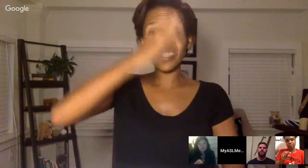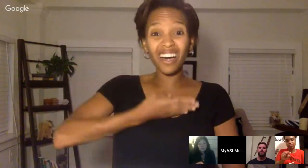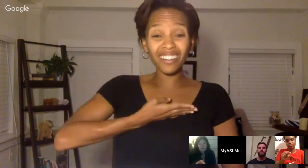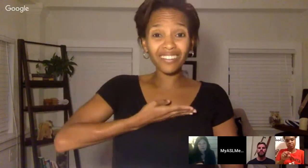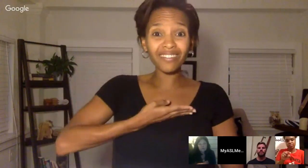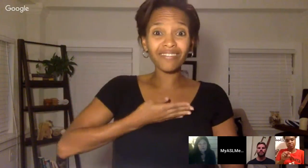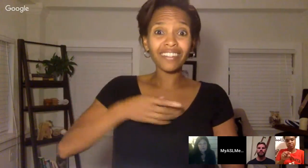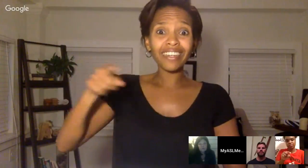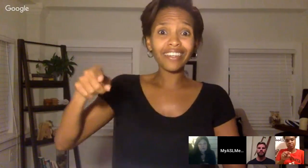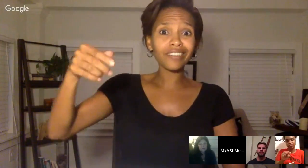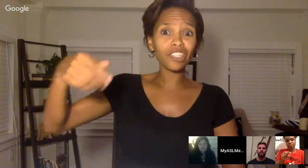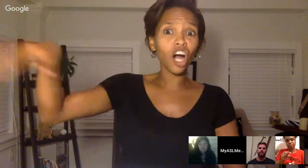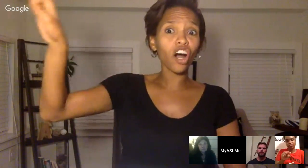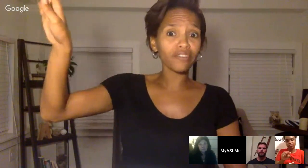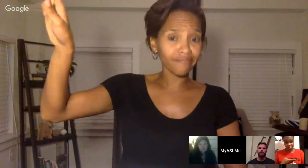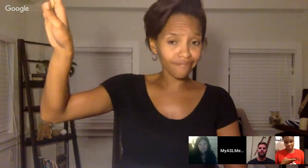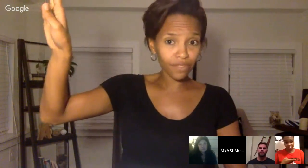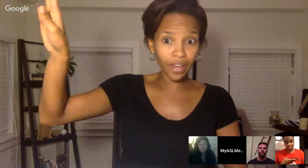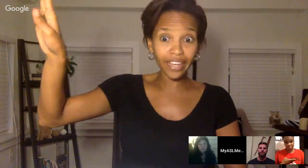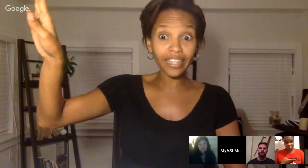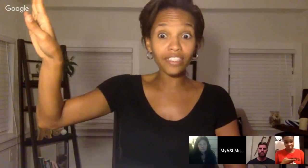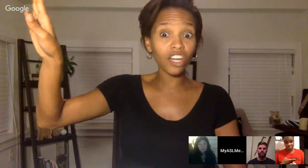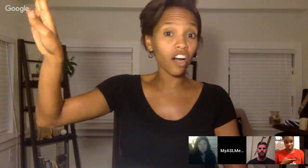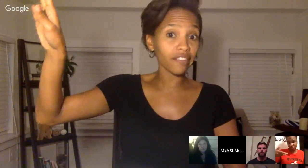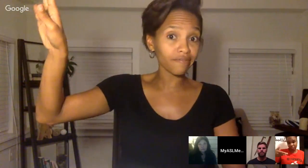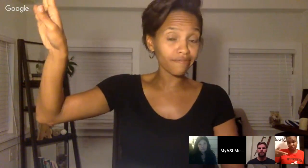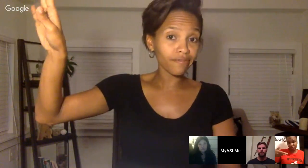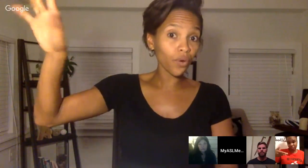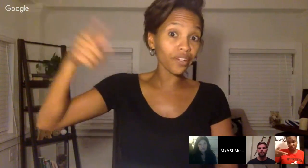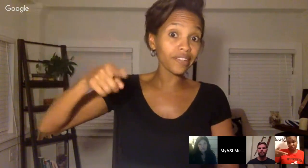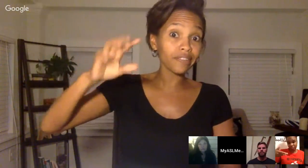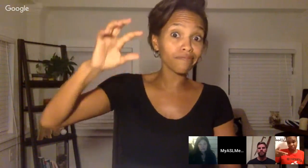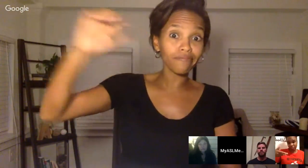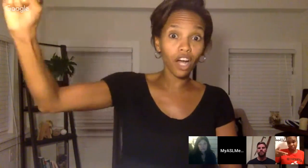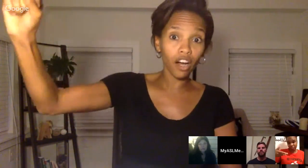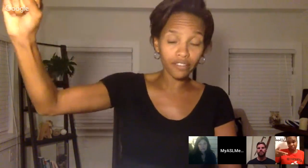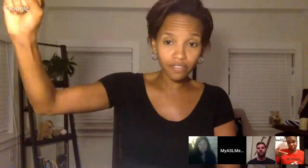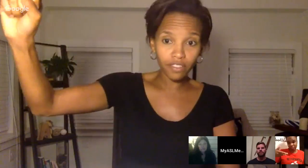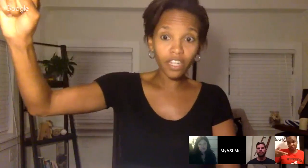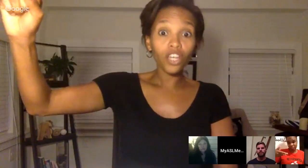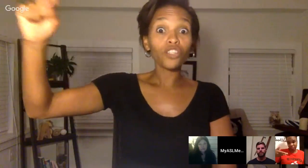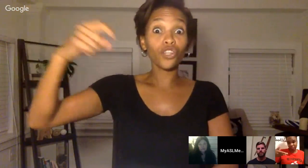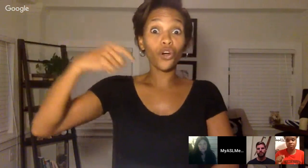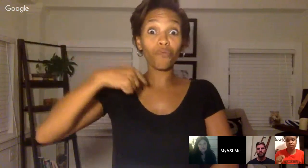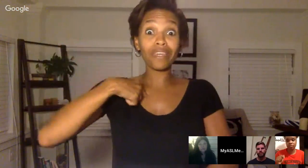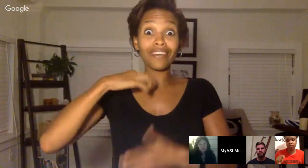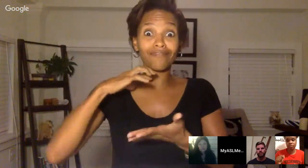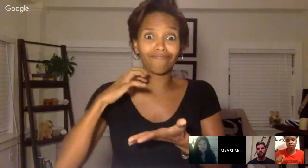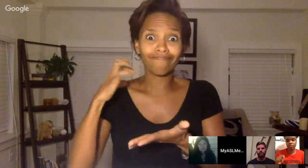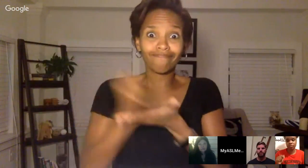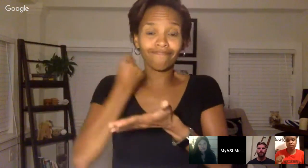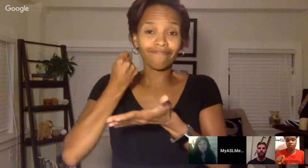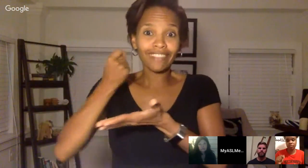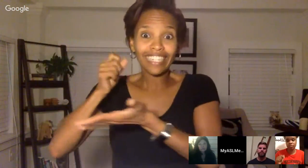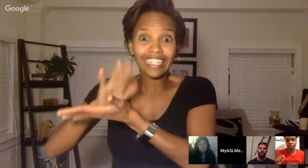my son, he's gone. Okay. He's gone, or he's gone. So